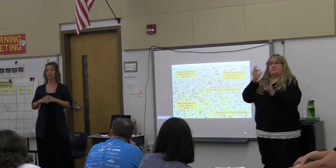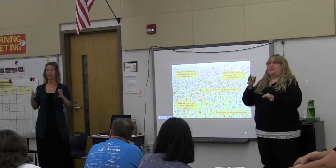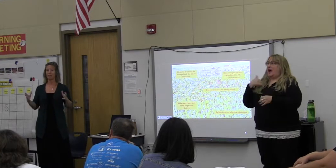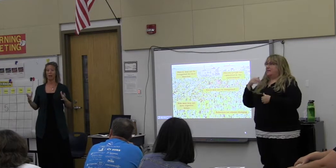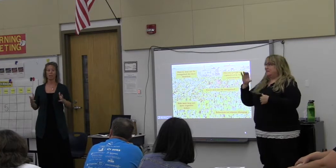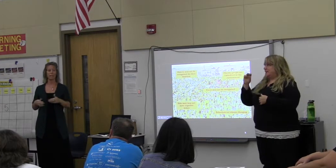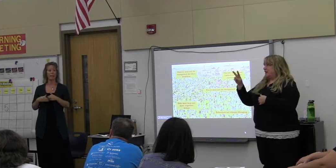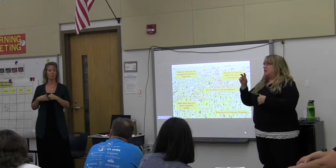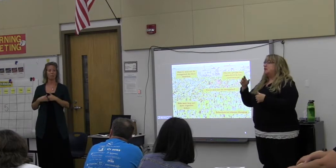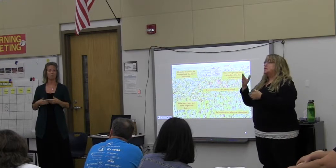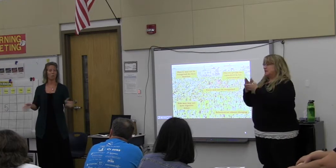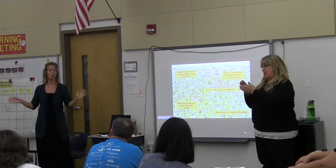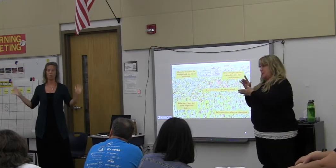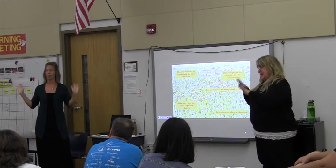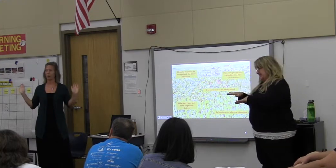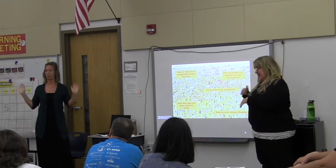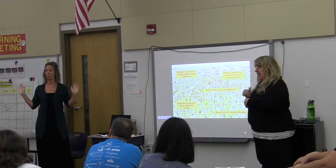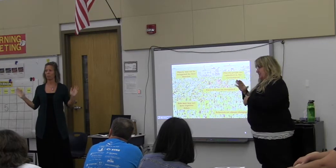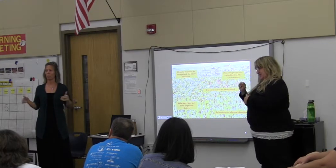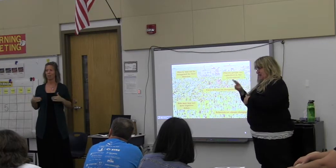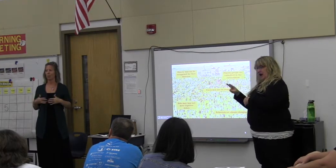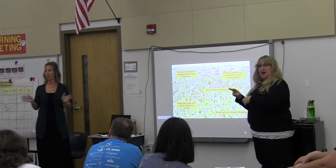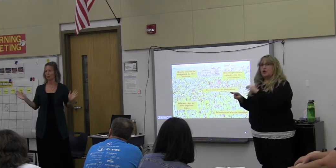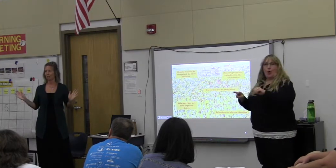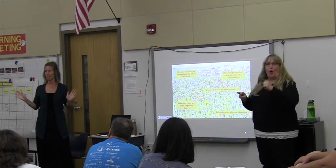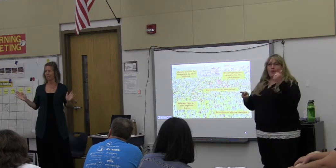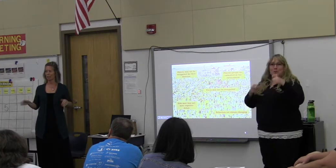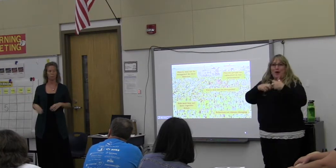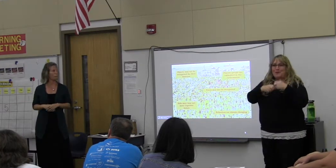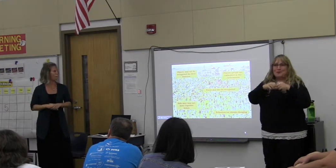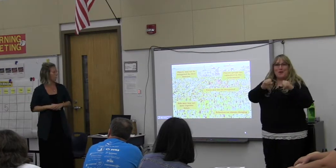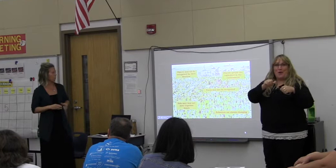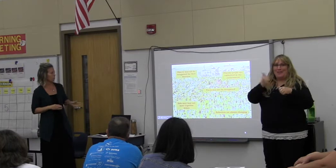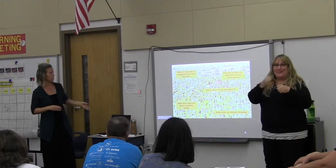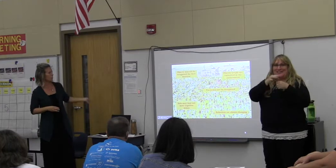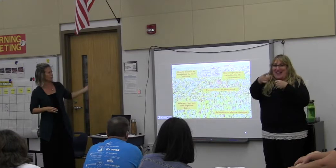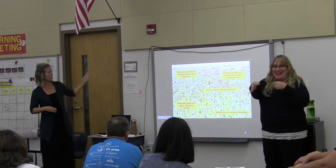have kids have CVI and have no other problems, no other delays.